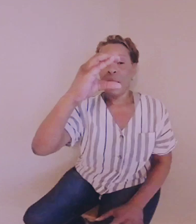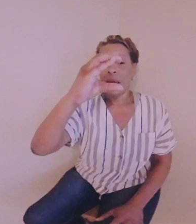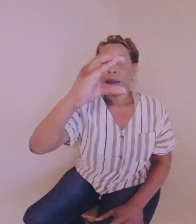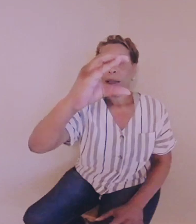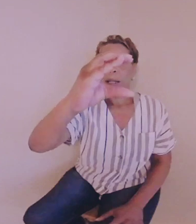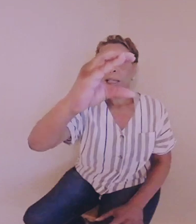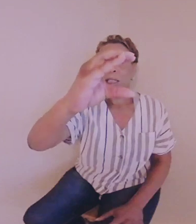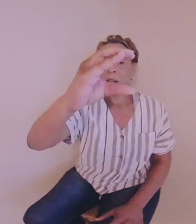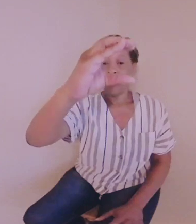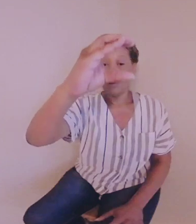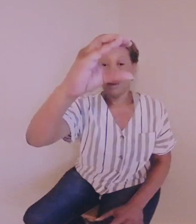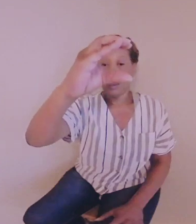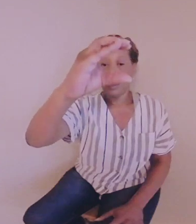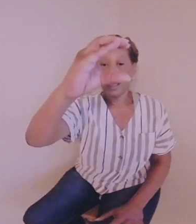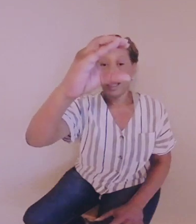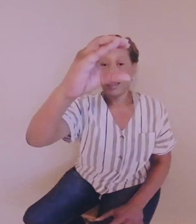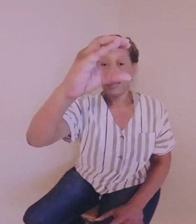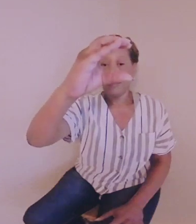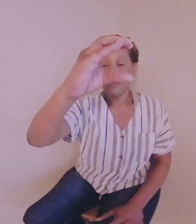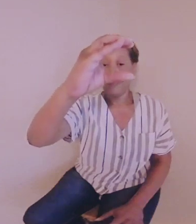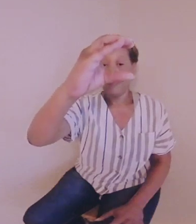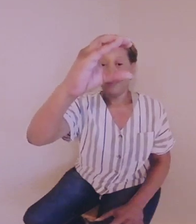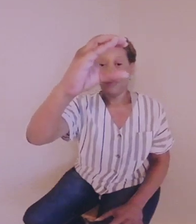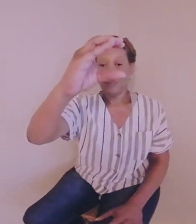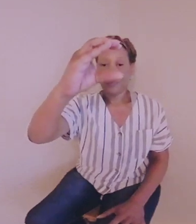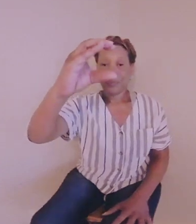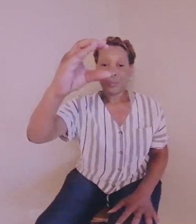hand like so, C.